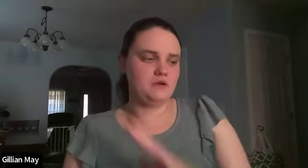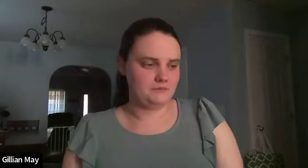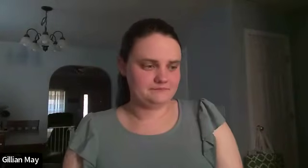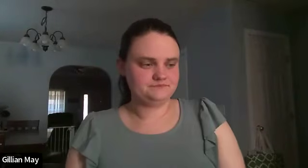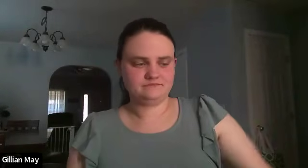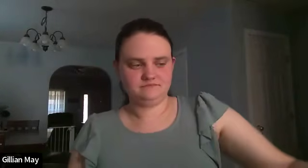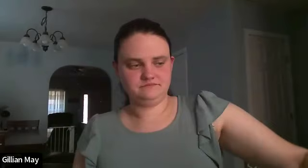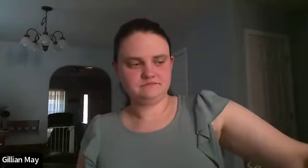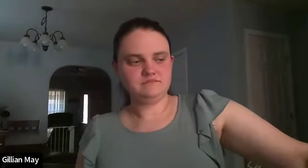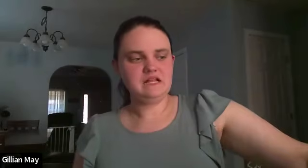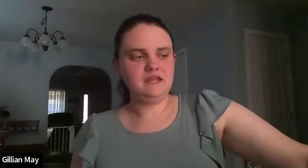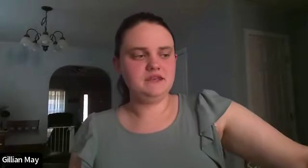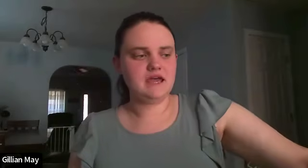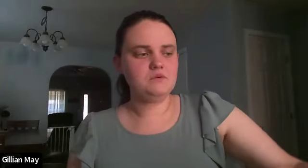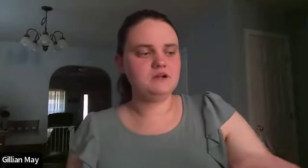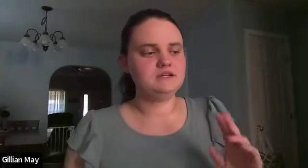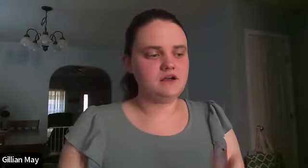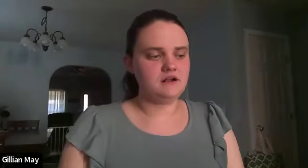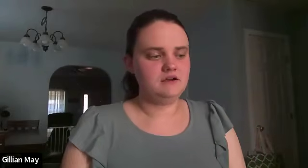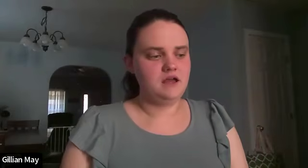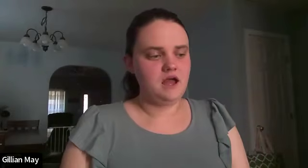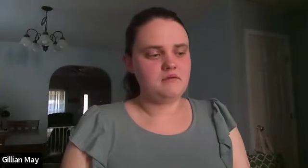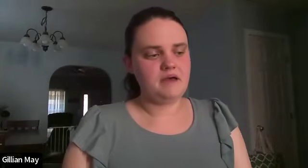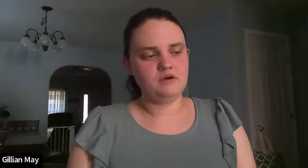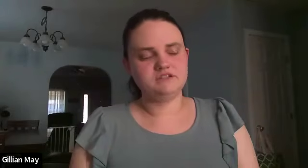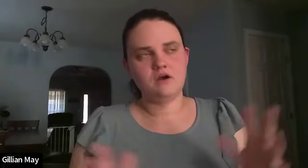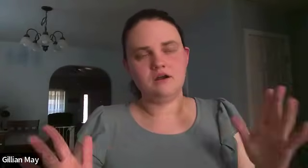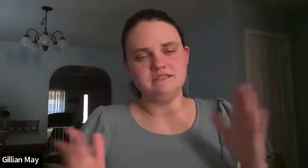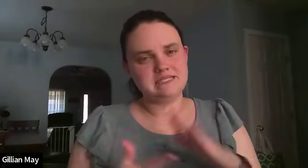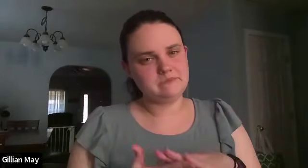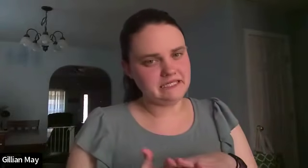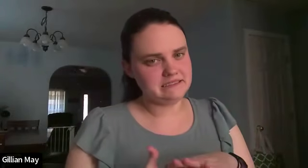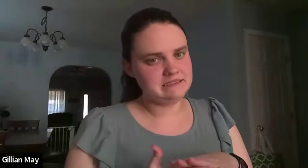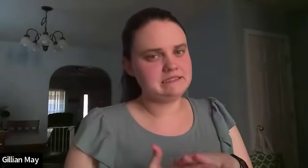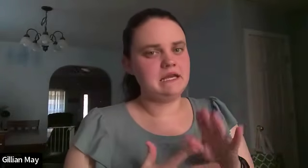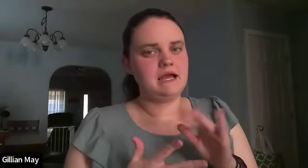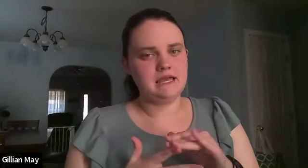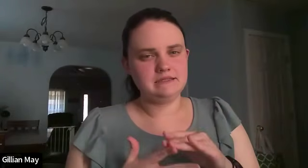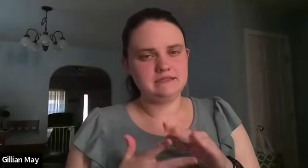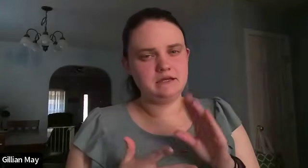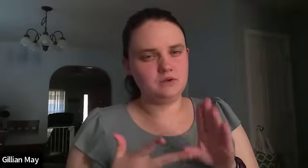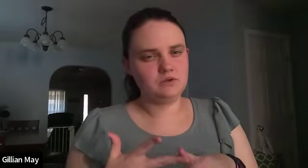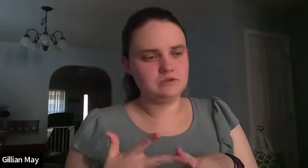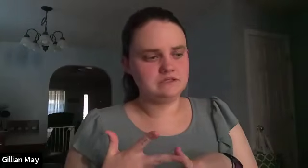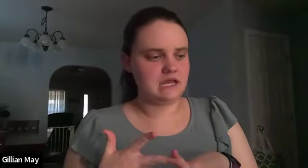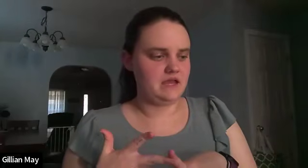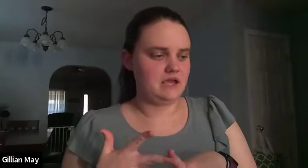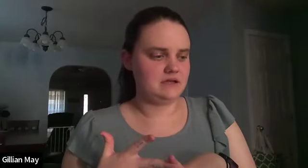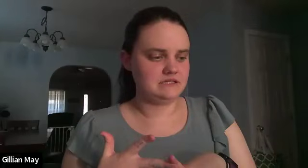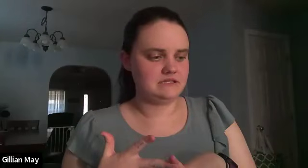Okay. Now we're going to talk about our siblings, aunts and uncles, and then cousins,